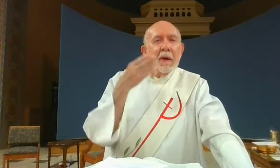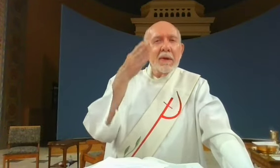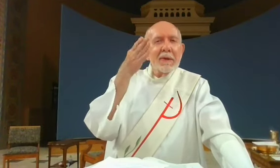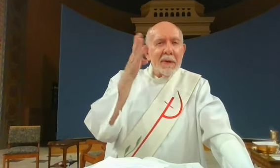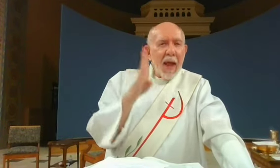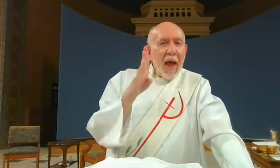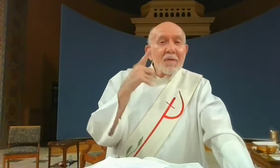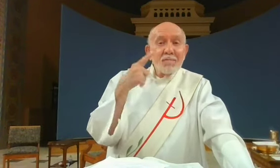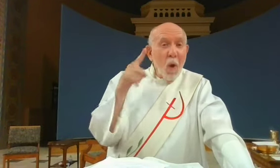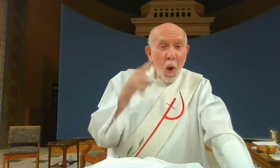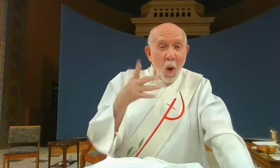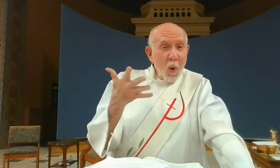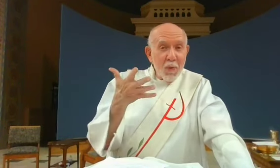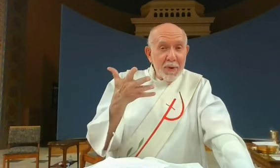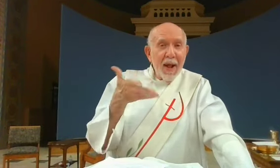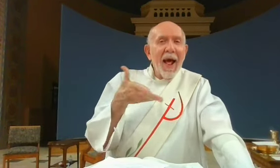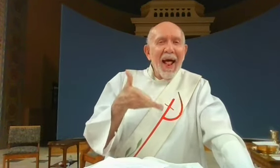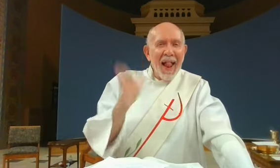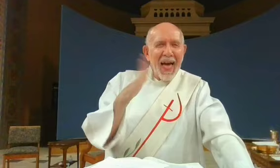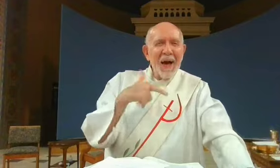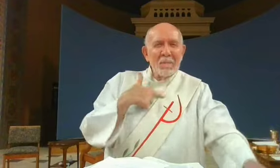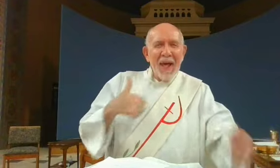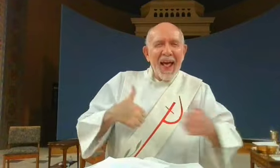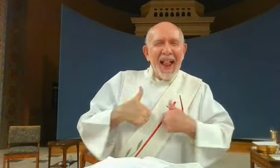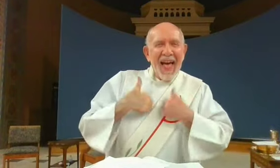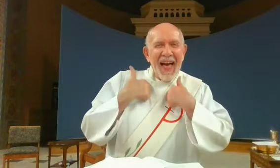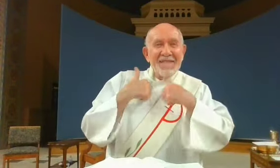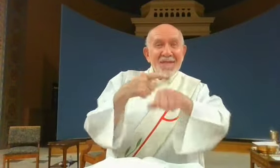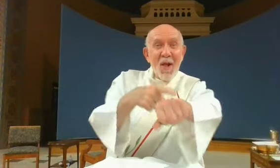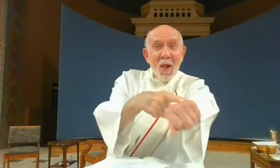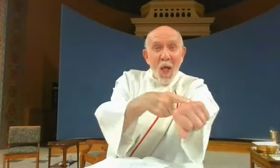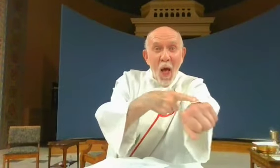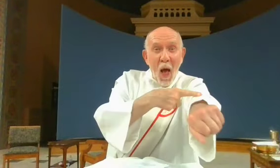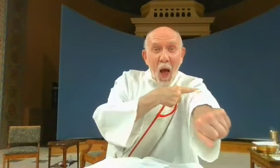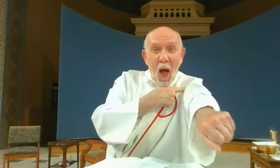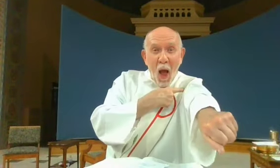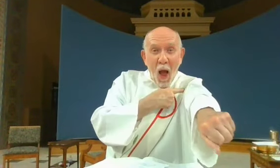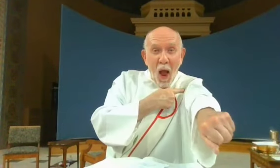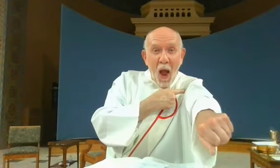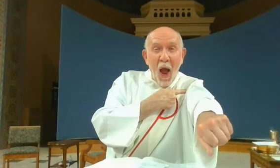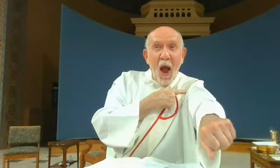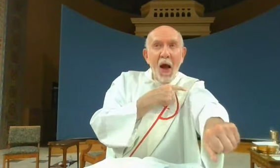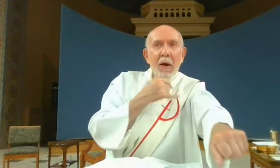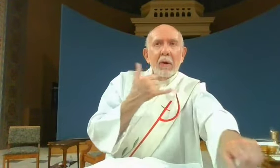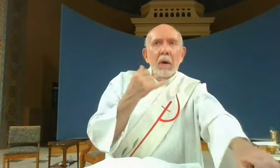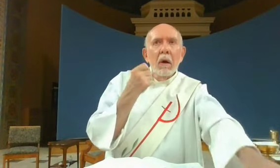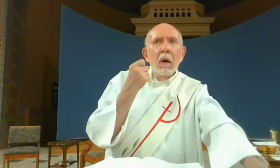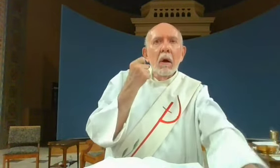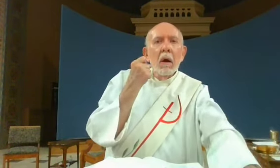But I am thankful to God for allowing me to live such a long life,